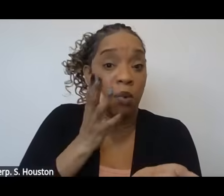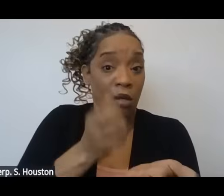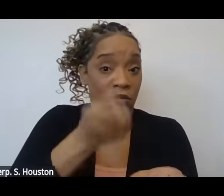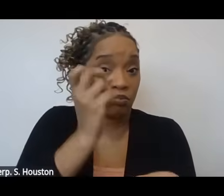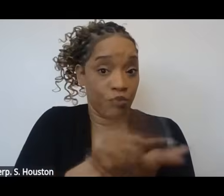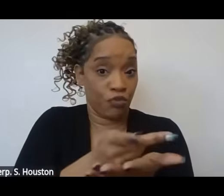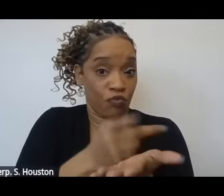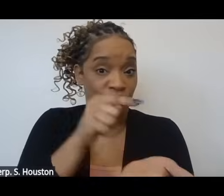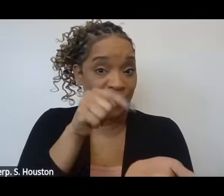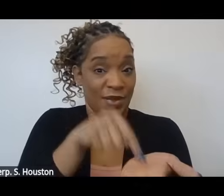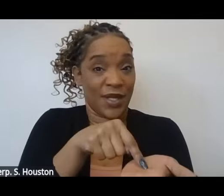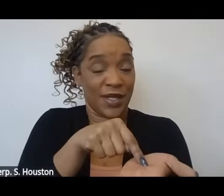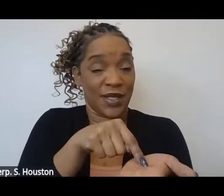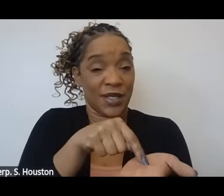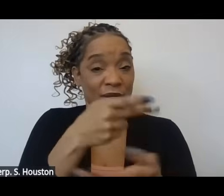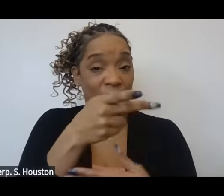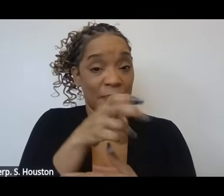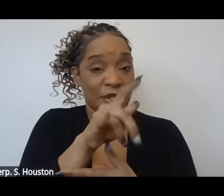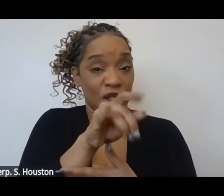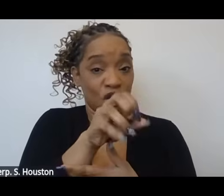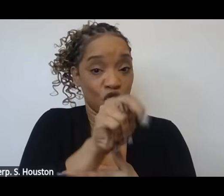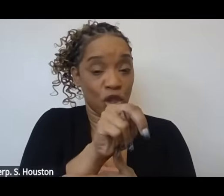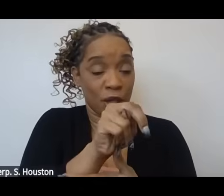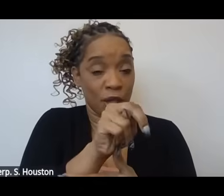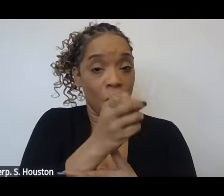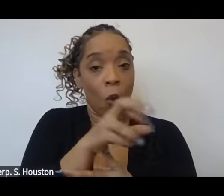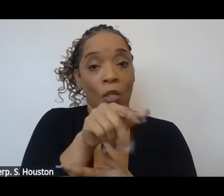this petition or this ballot proposal